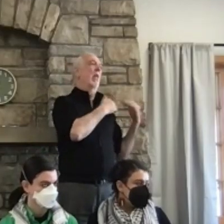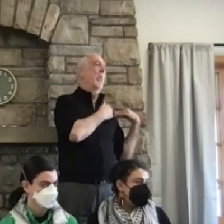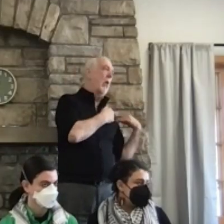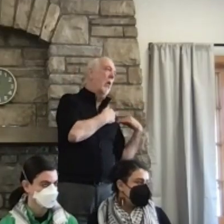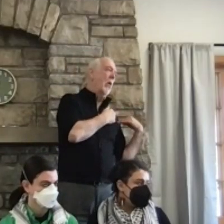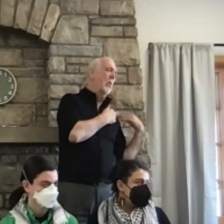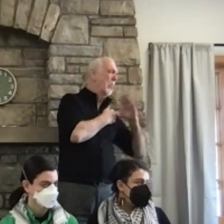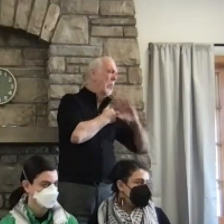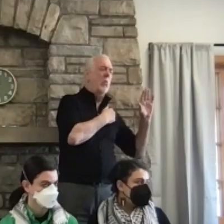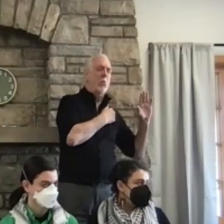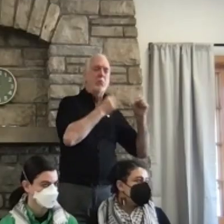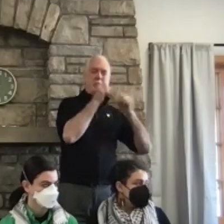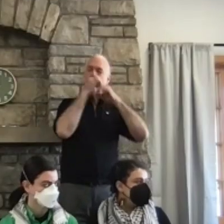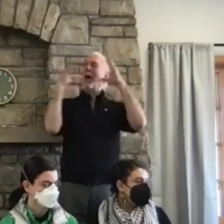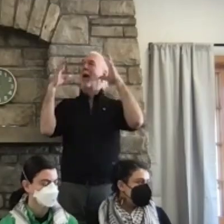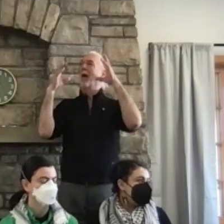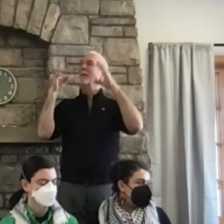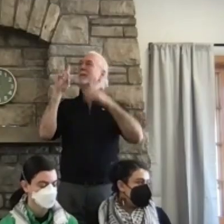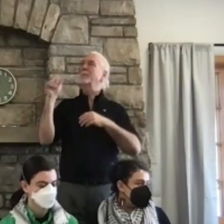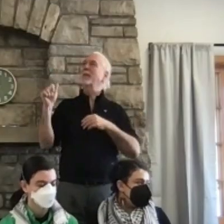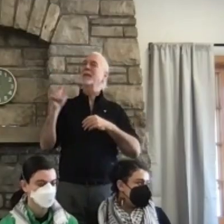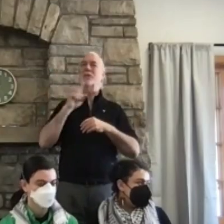seeing it as love in action.